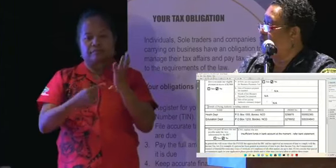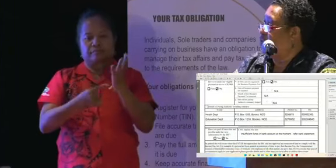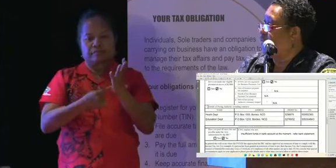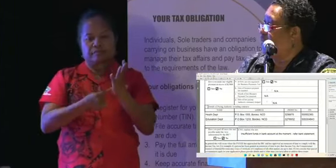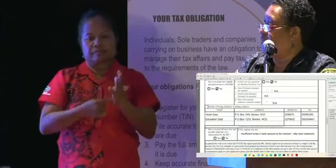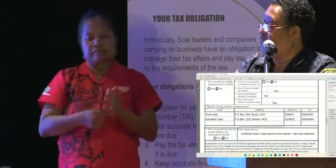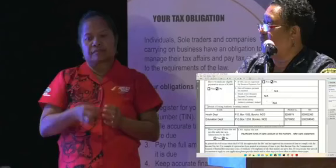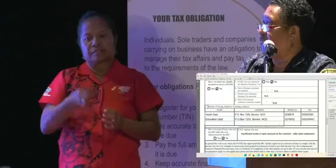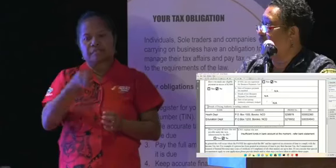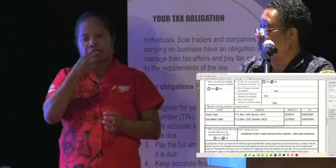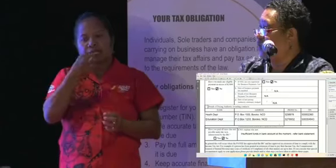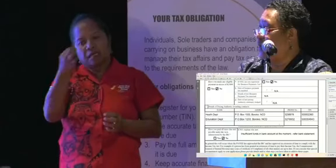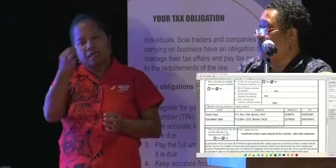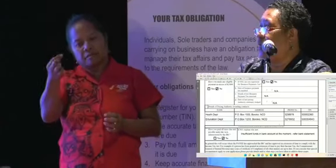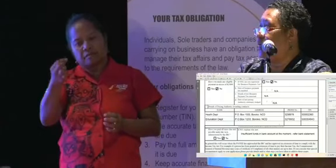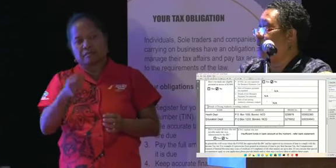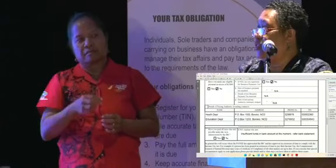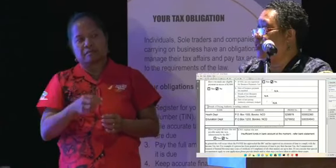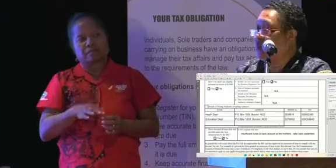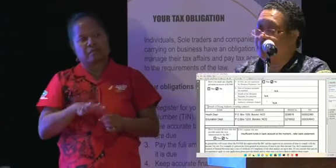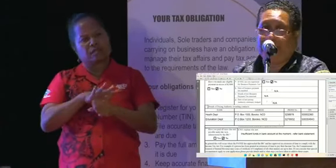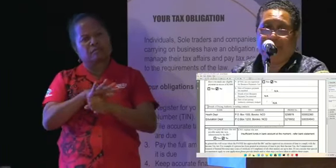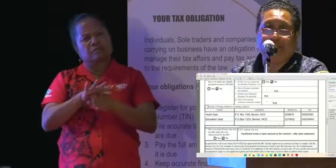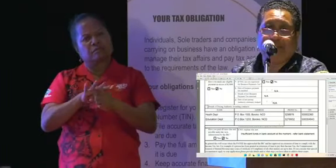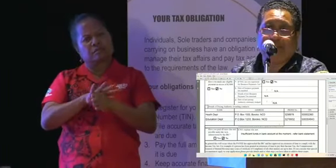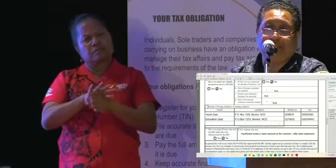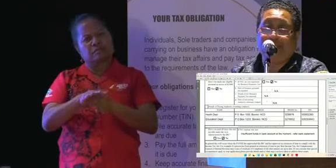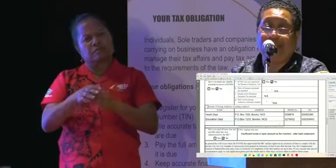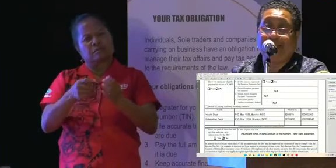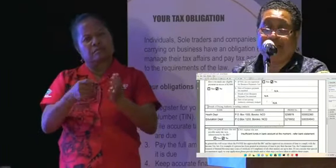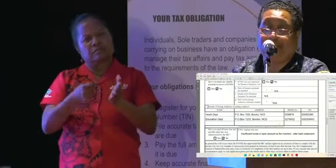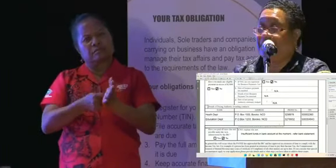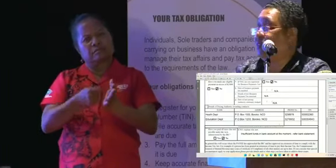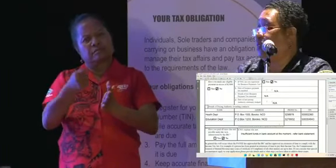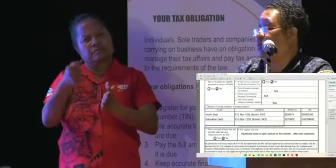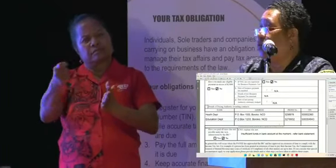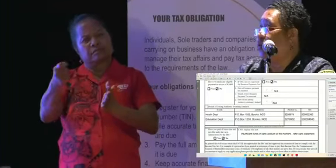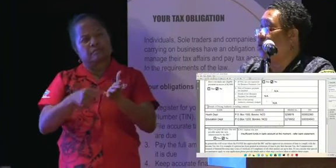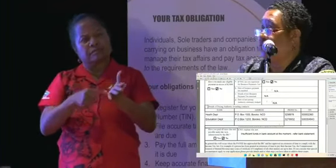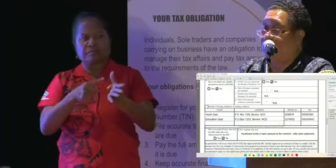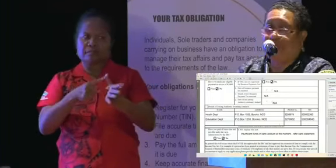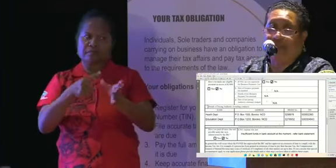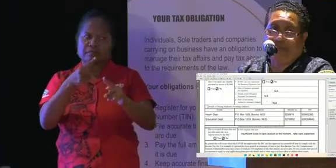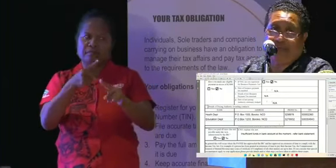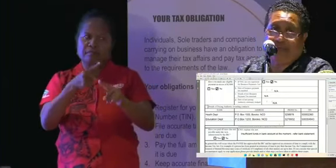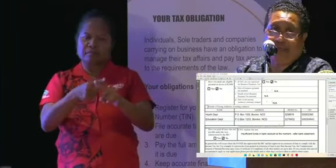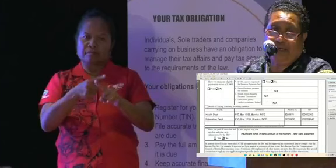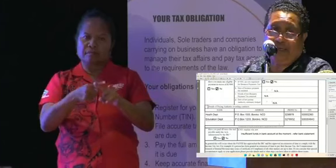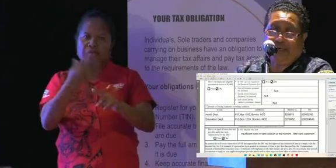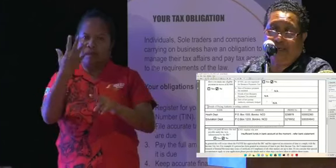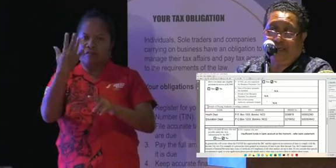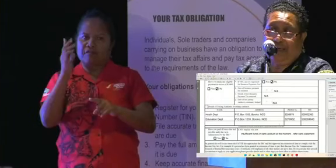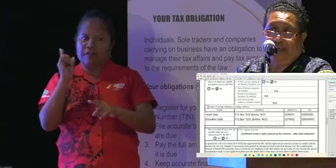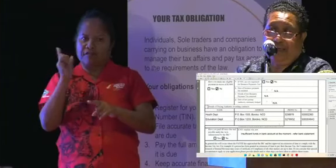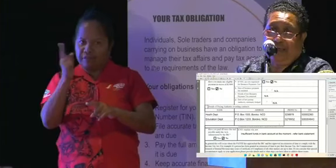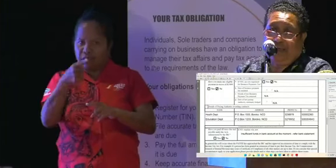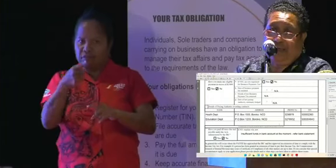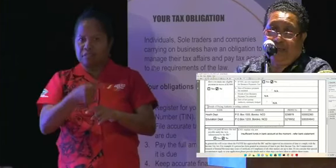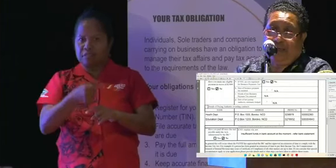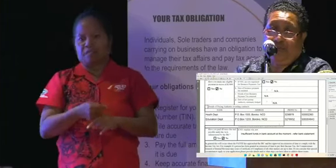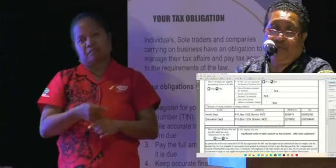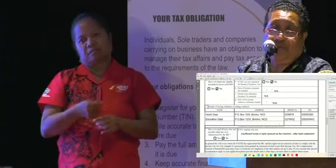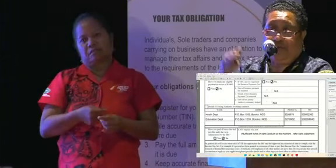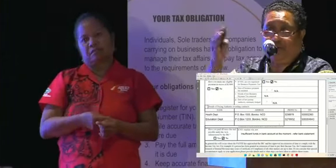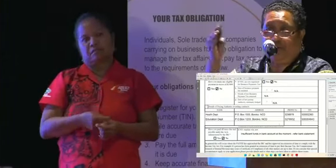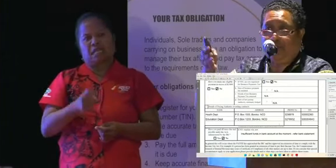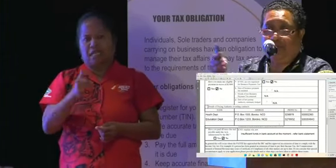And you are also asked whether you made any eligible payments in excess of 5,000 Kina.